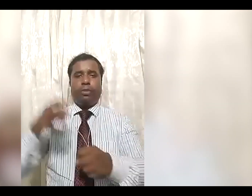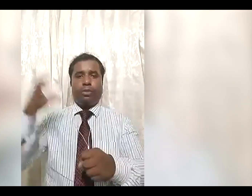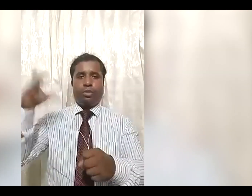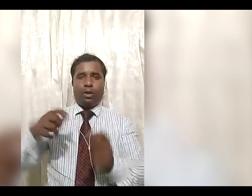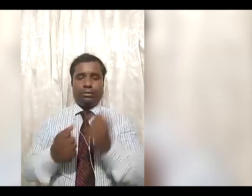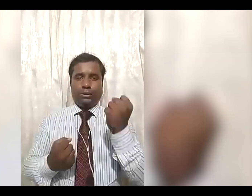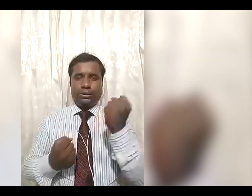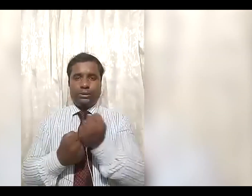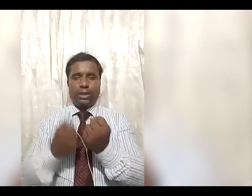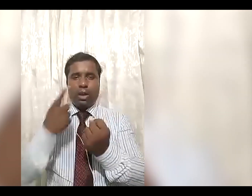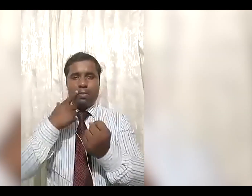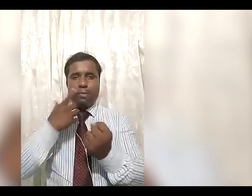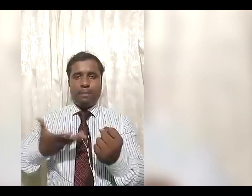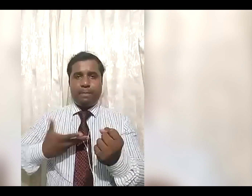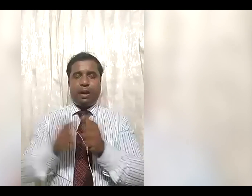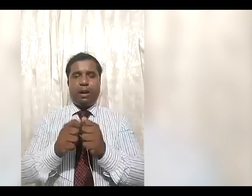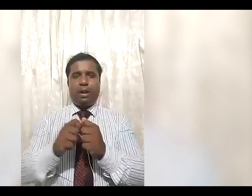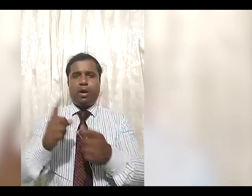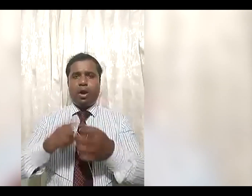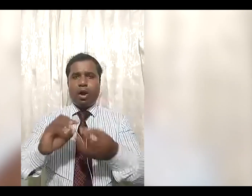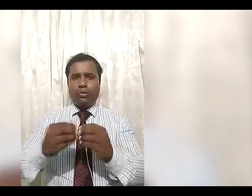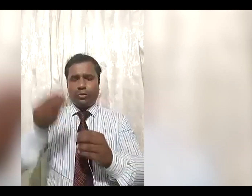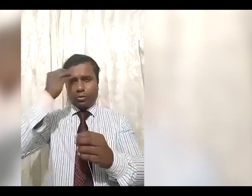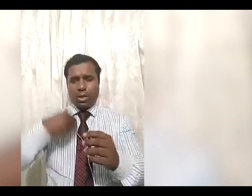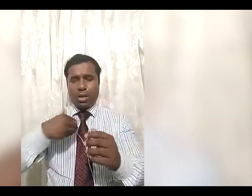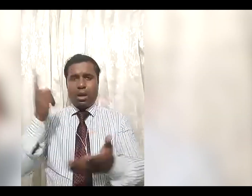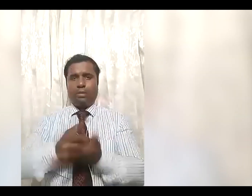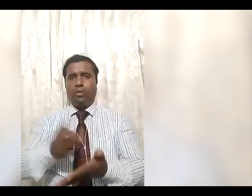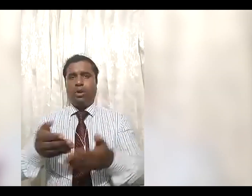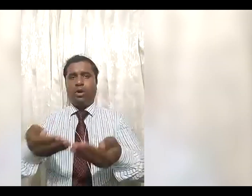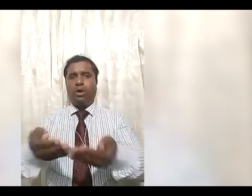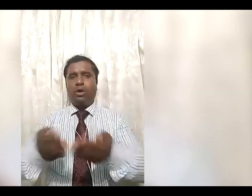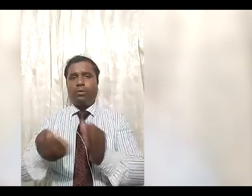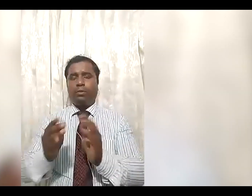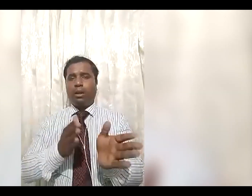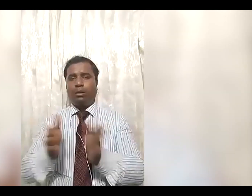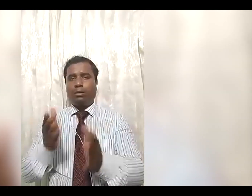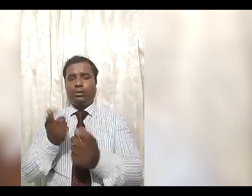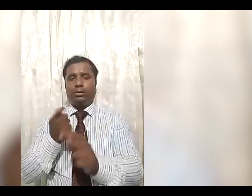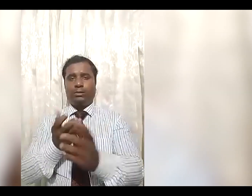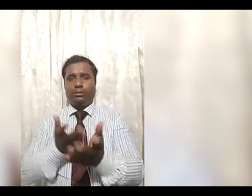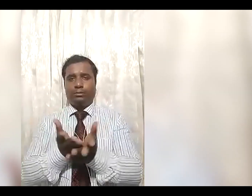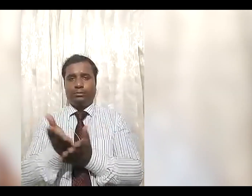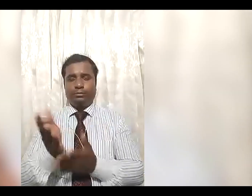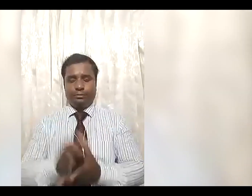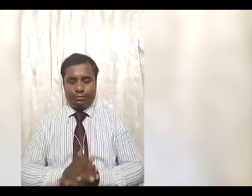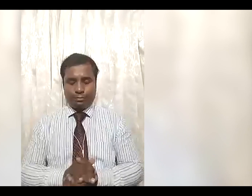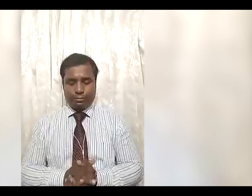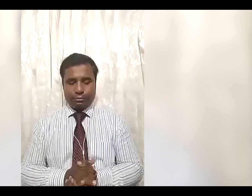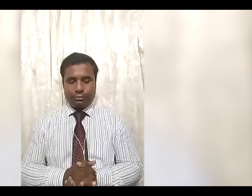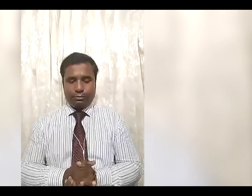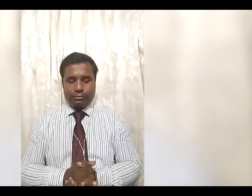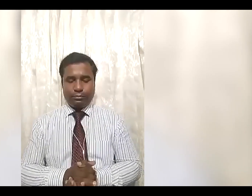about things. And if there is a complaint, there's an oversight body on the states, whether they are following through on the